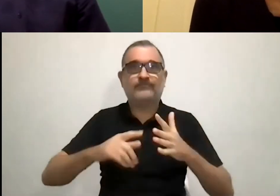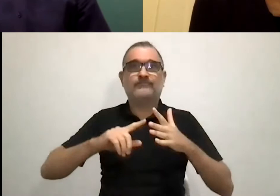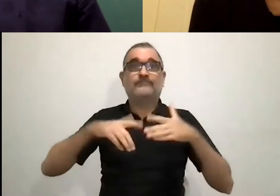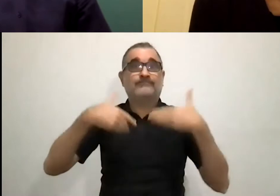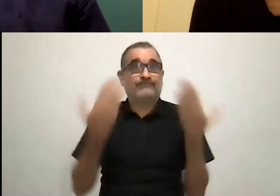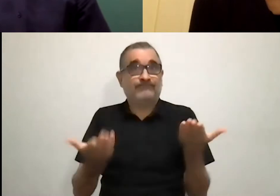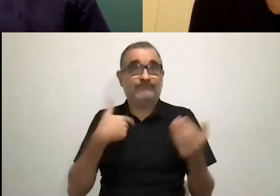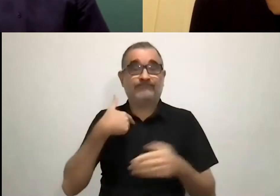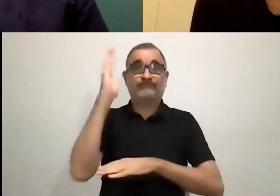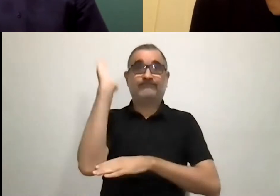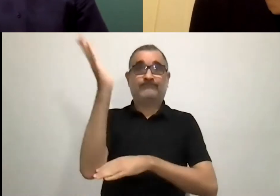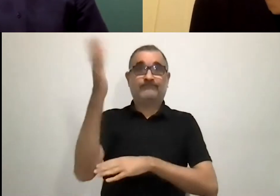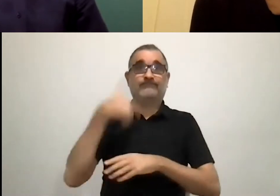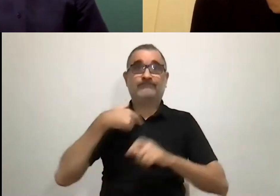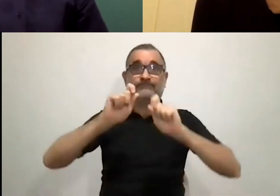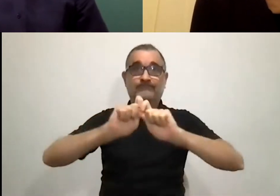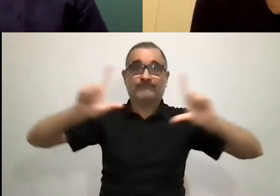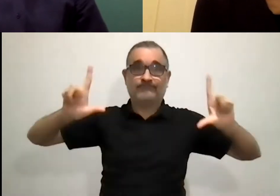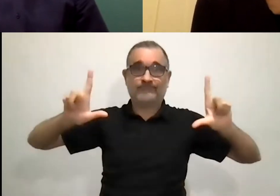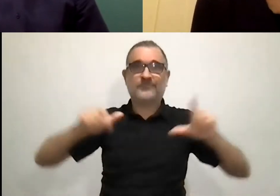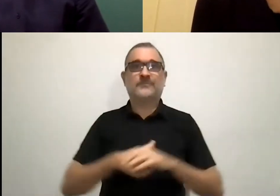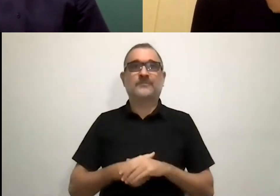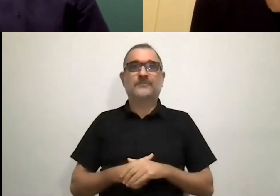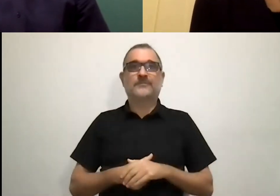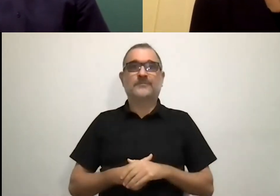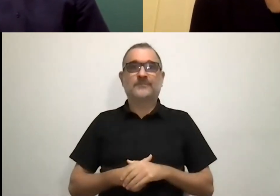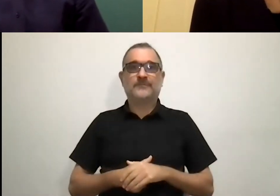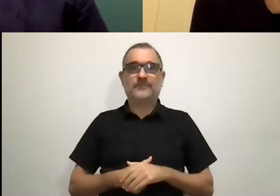screen. So just a moment, please.